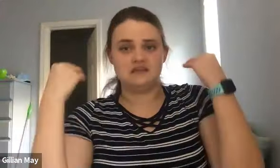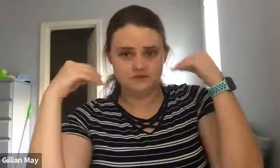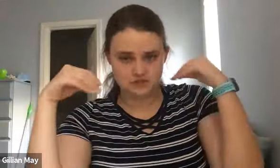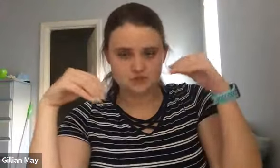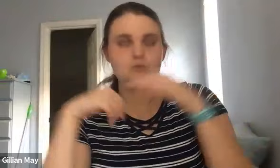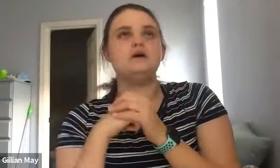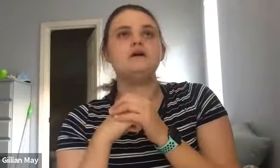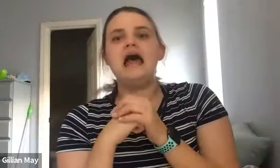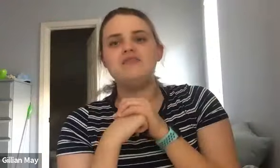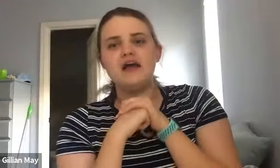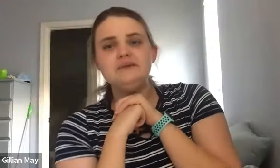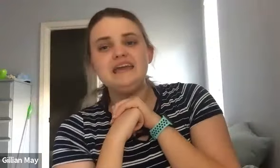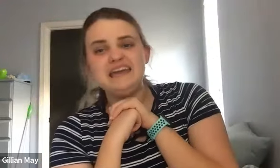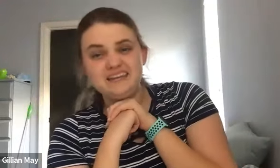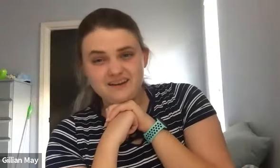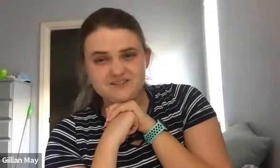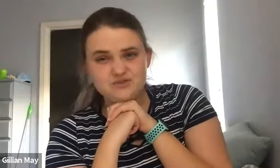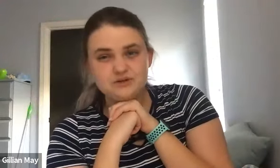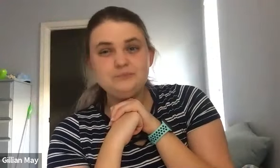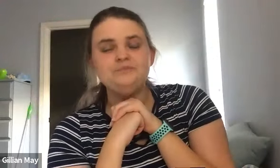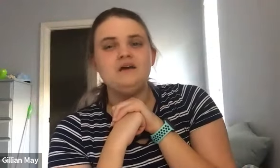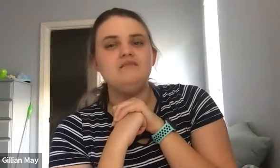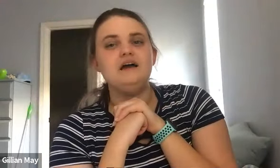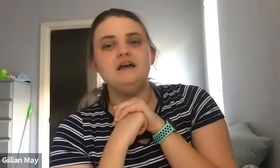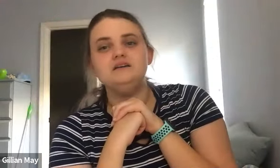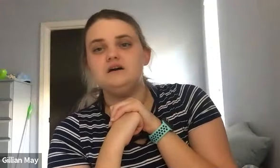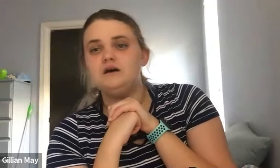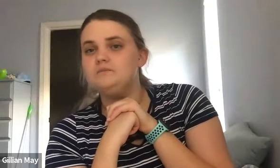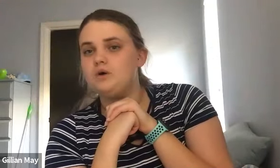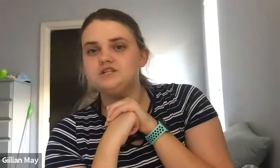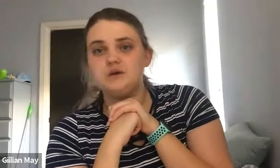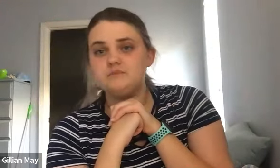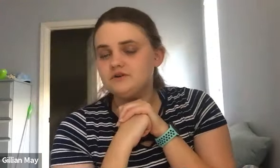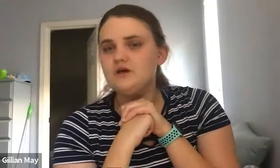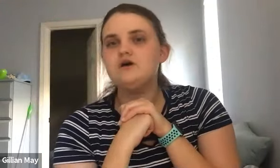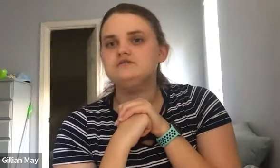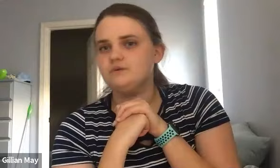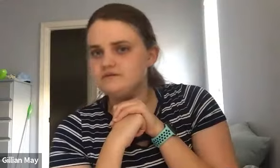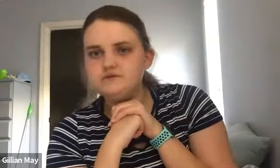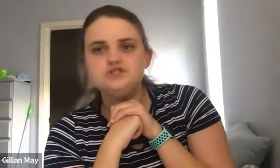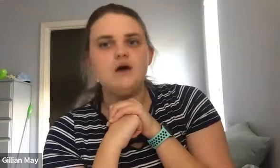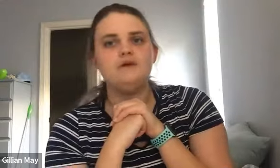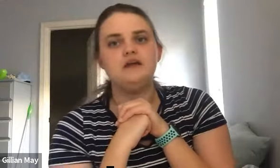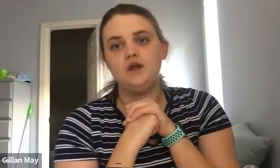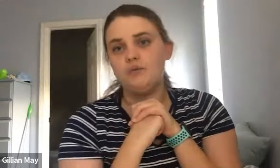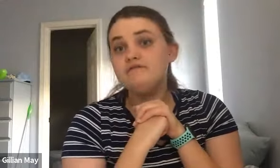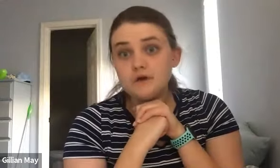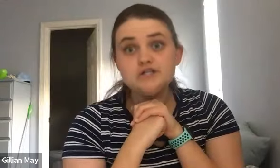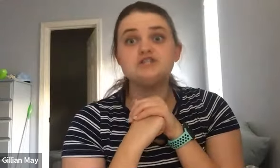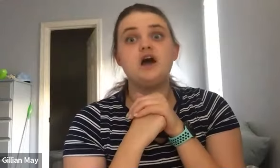sign for store, and that can be any kind of store, like going shopping for clothes, going food shopping, going furniture